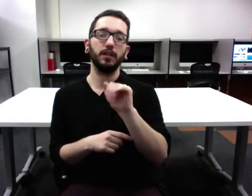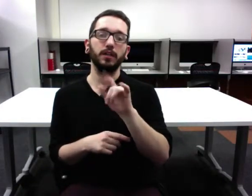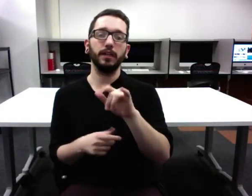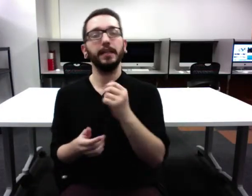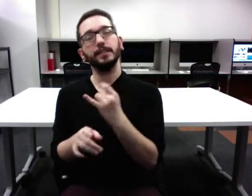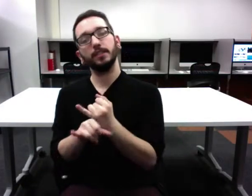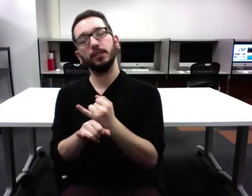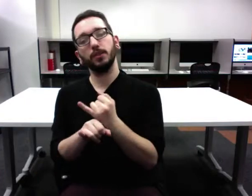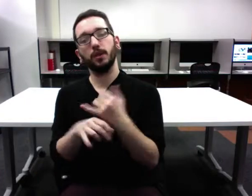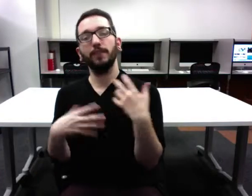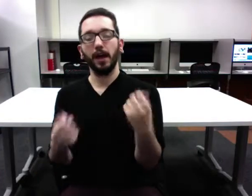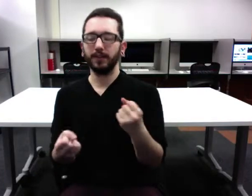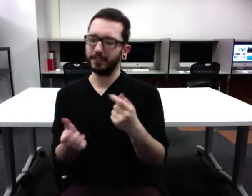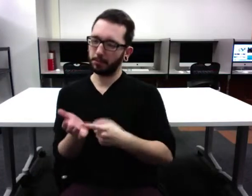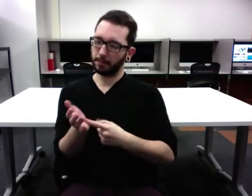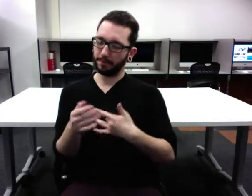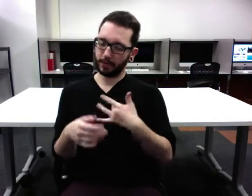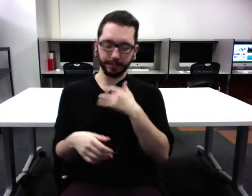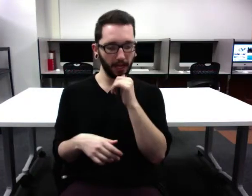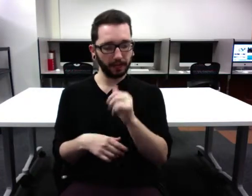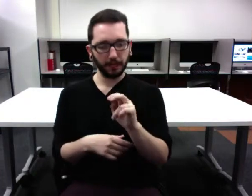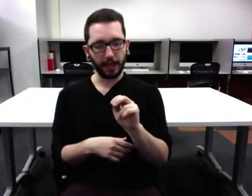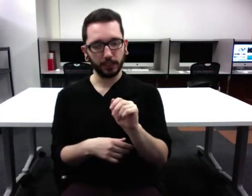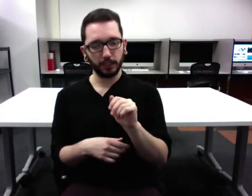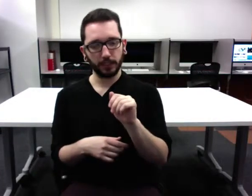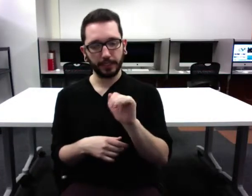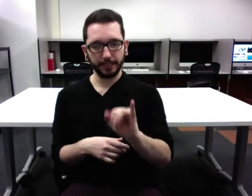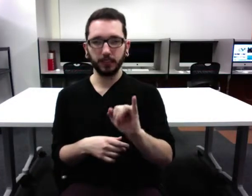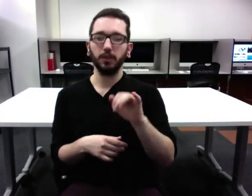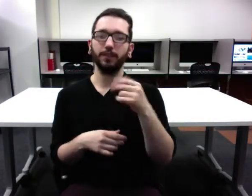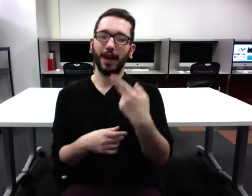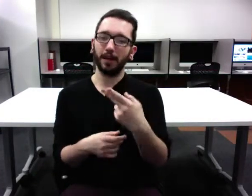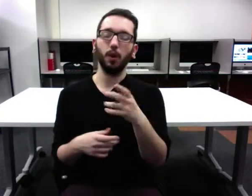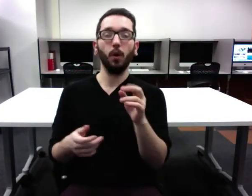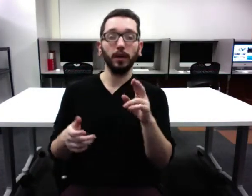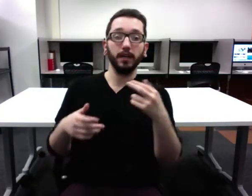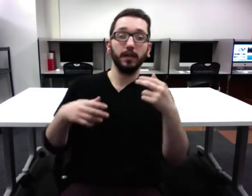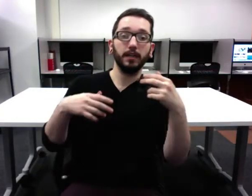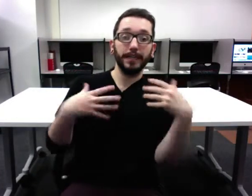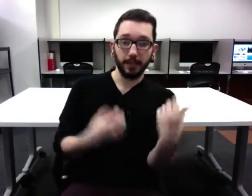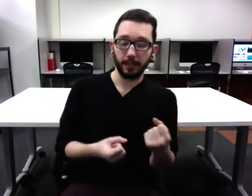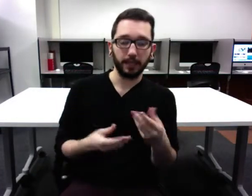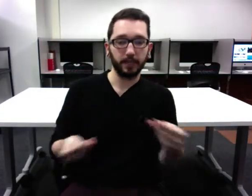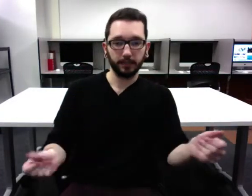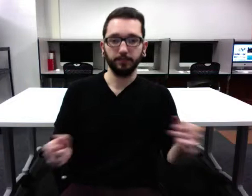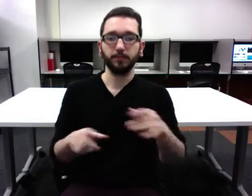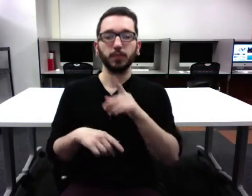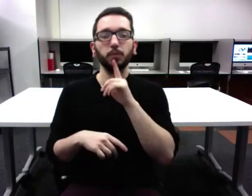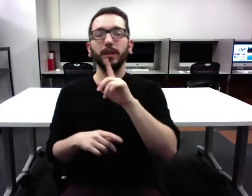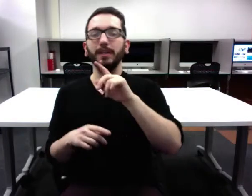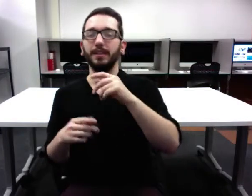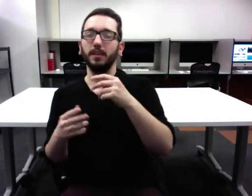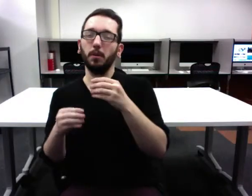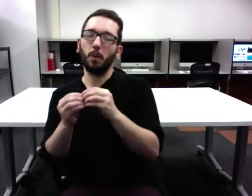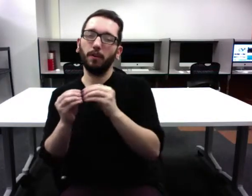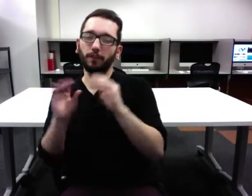the National Institutes of Health or healing, which is what it should be, but it's the National Institutes of Disease. In fact, I sometimes